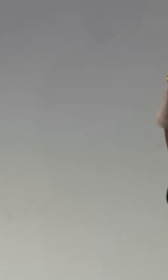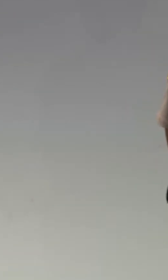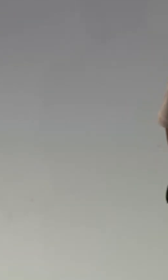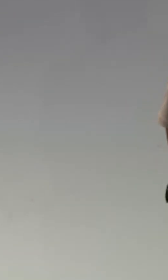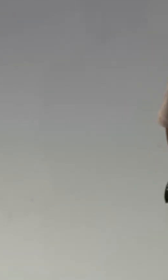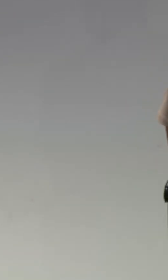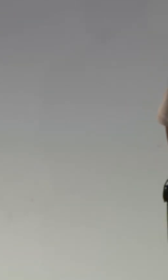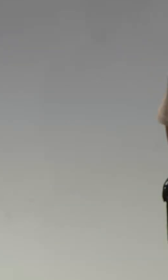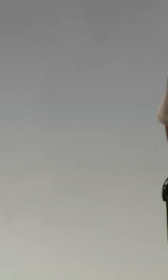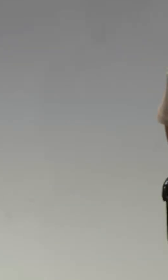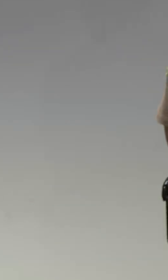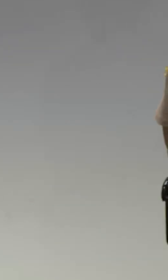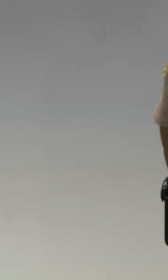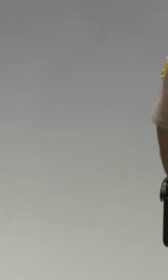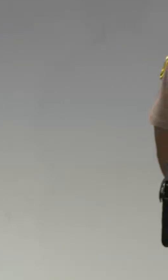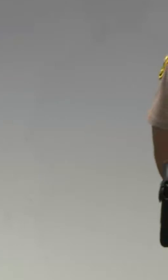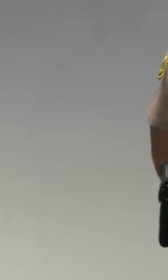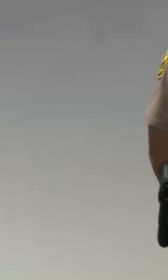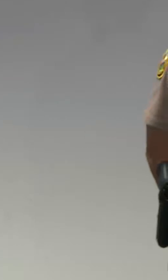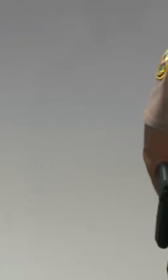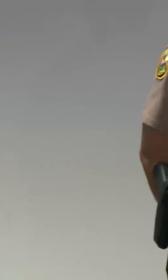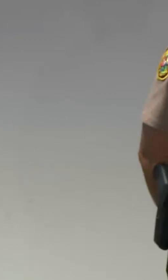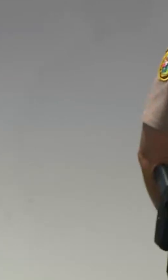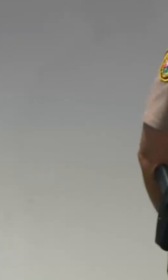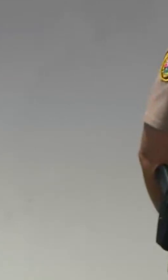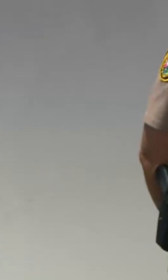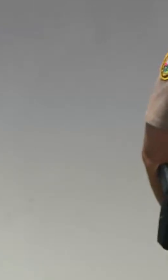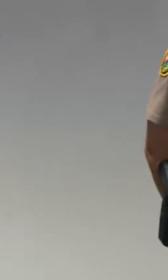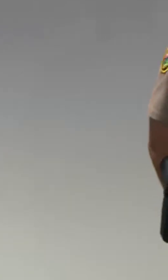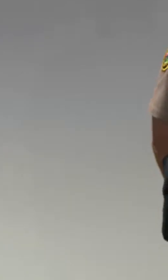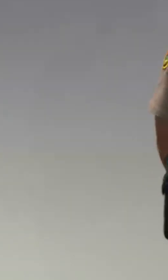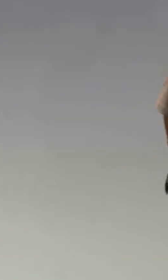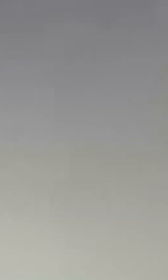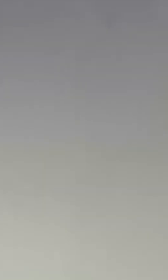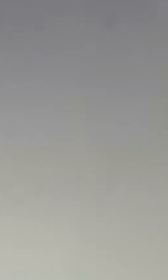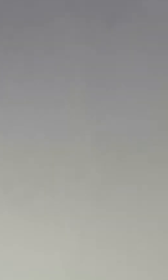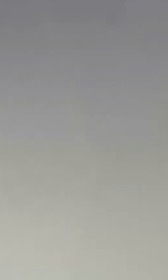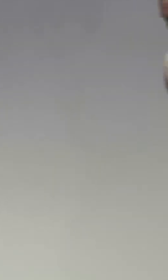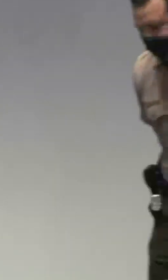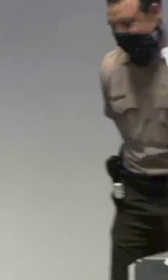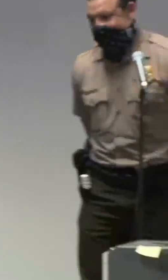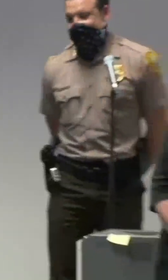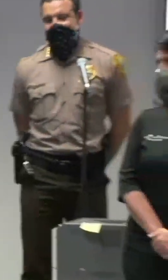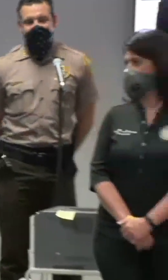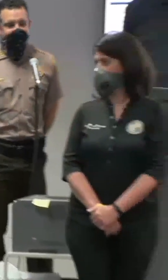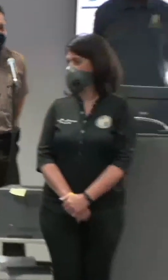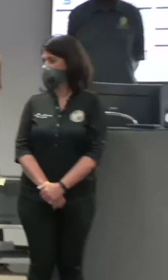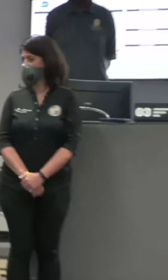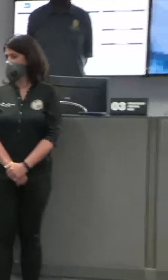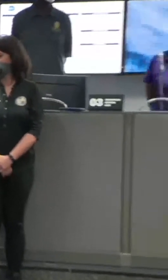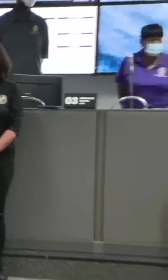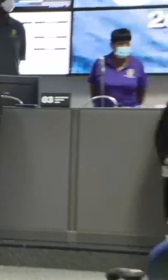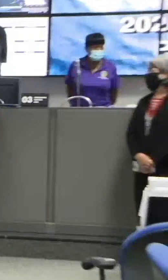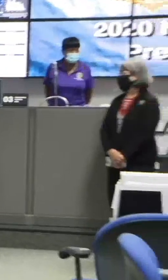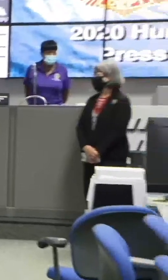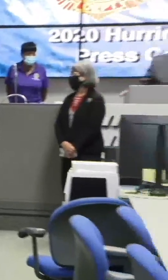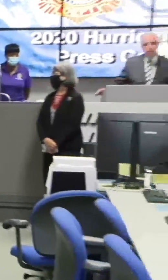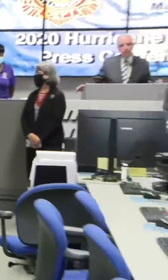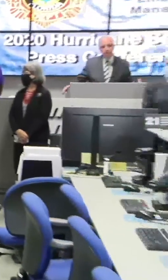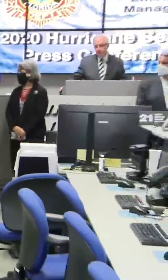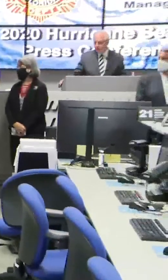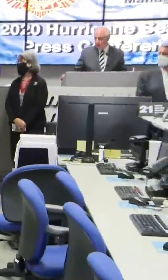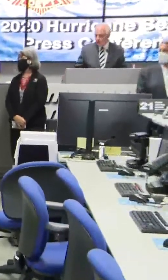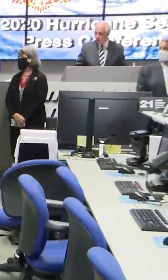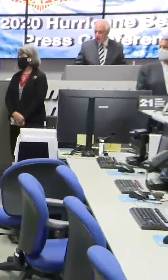Thank you, Ben. Really appreciate it. And And it's people like you that make